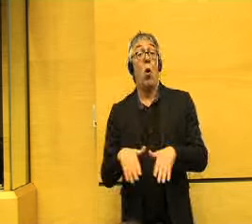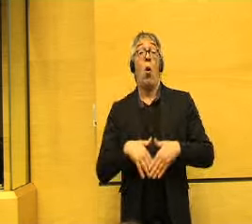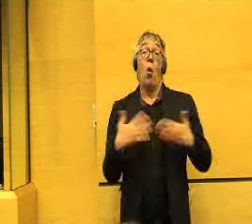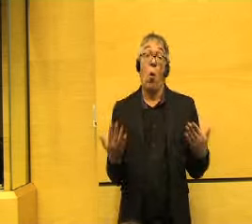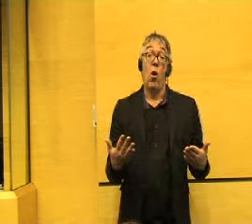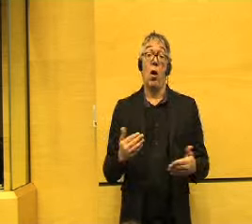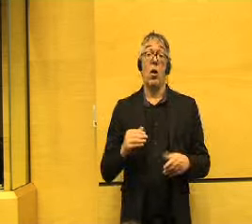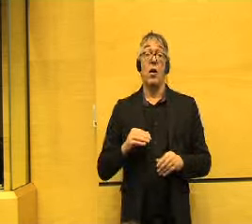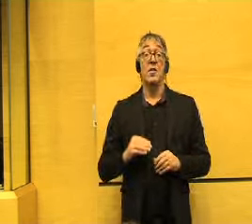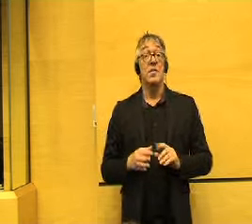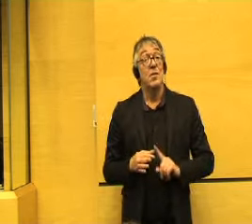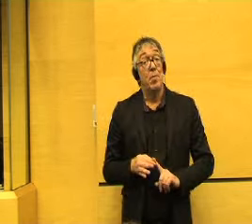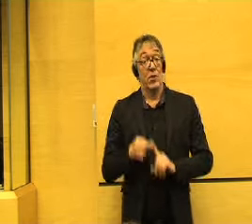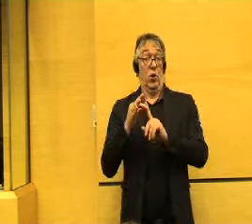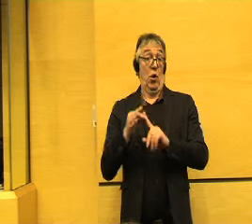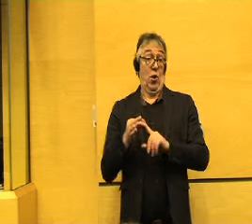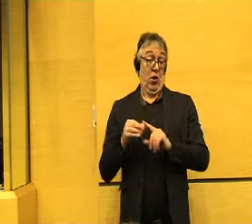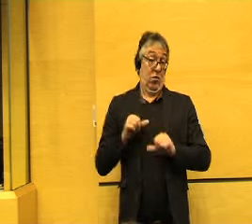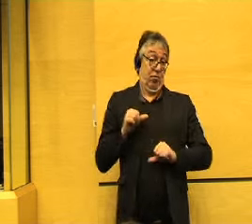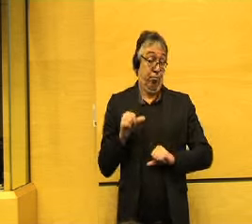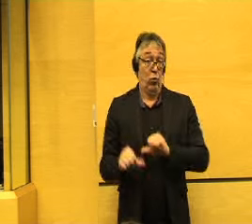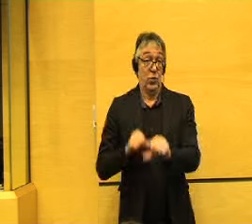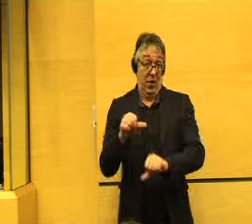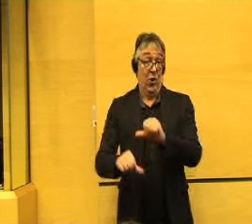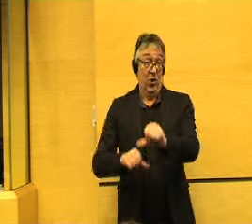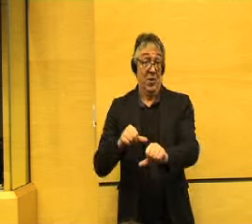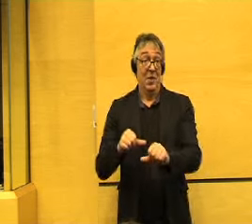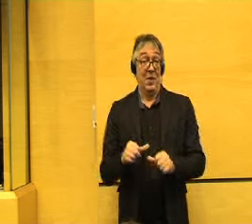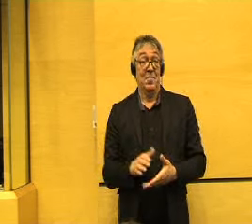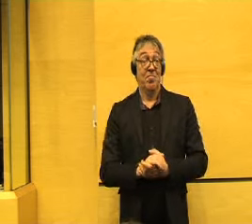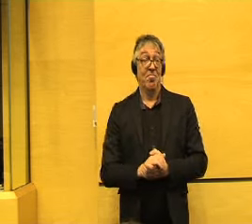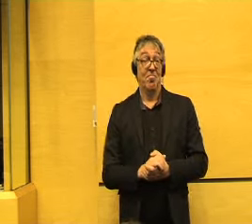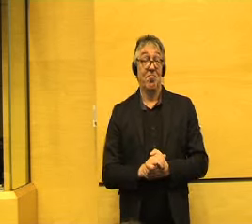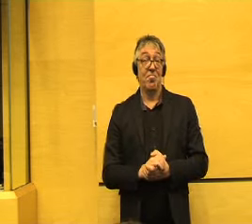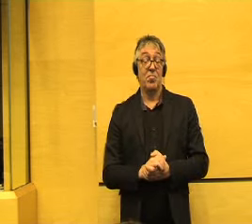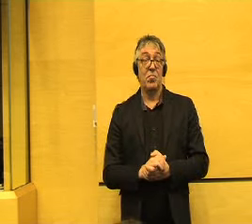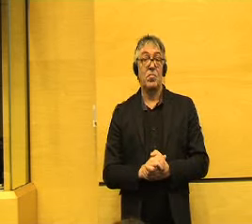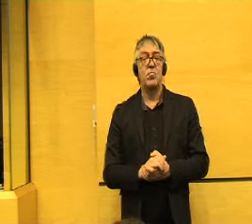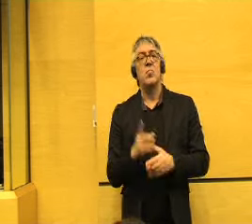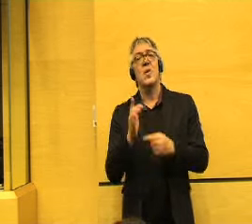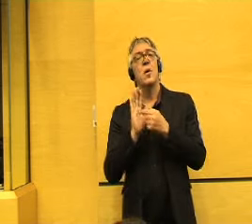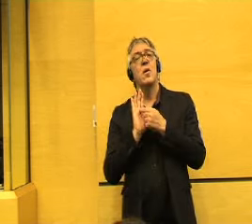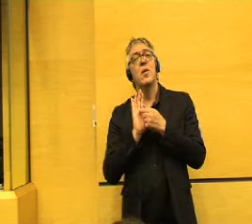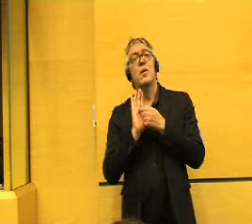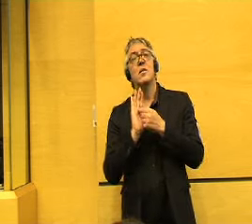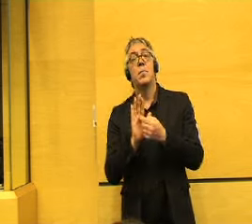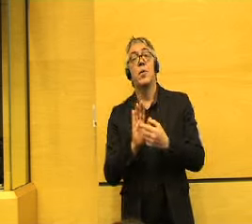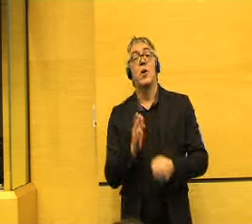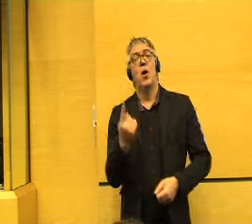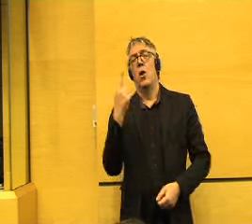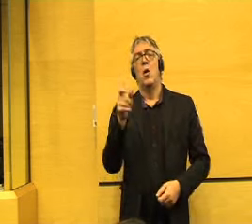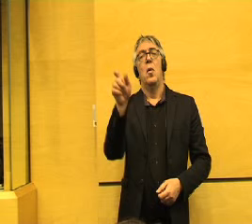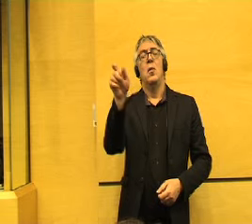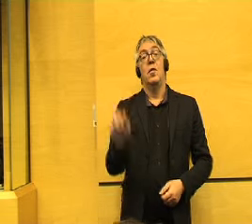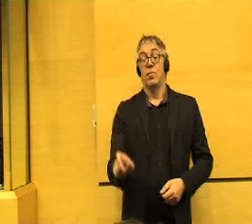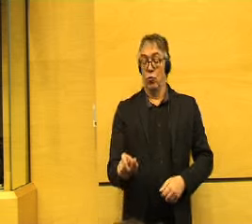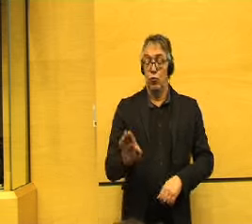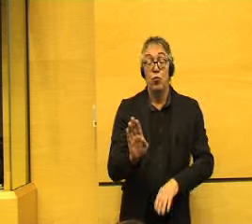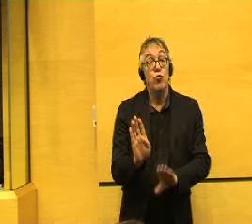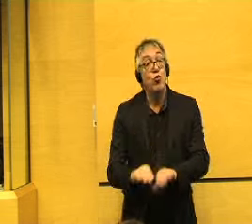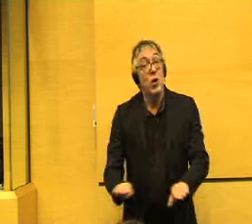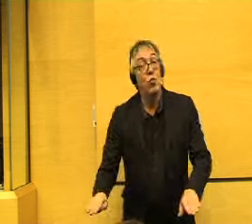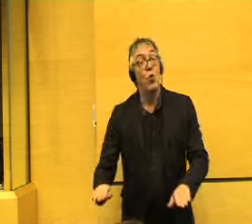are provided for persons with specific needs. For example, cases involving children and